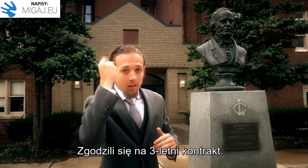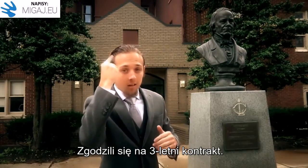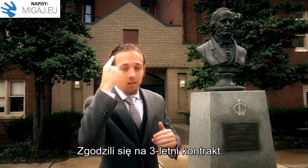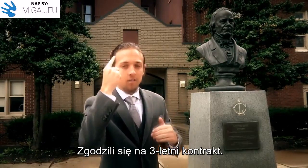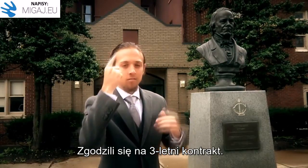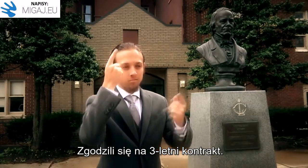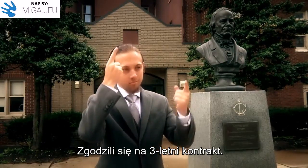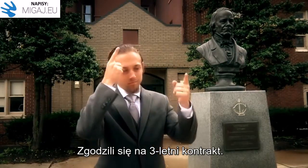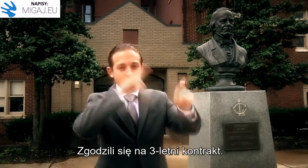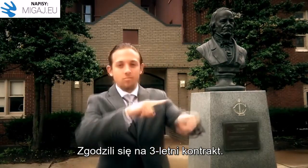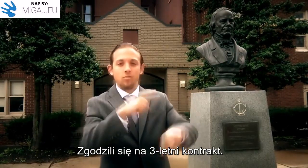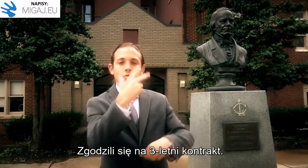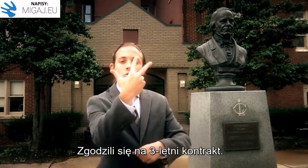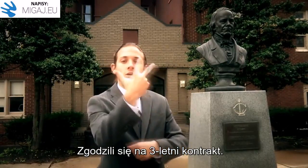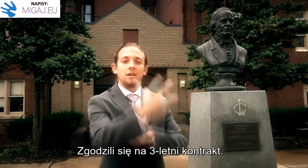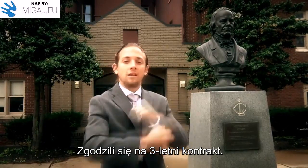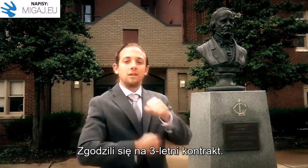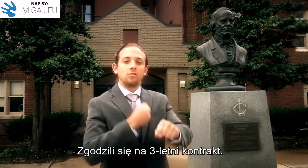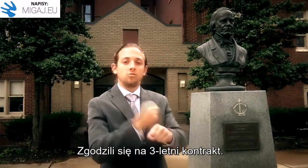They agreed to a 3-year contract.